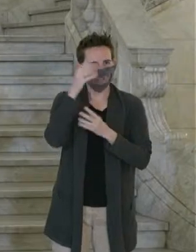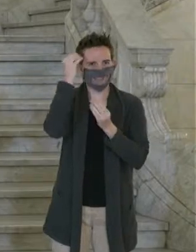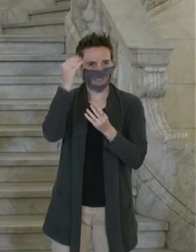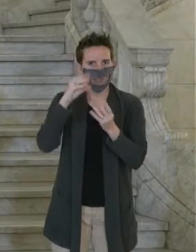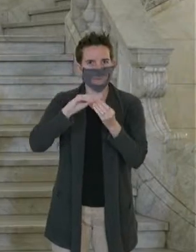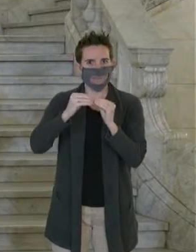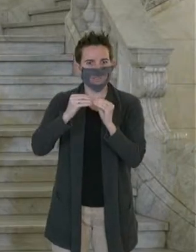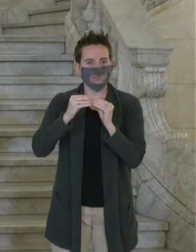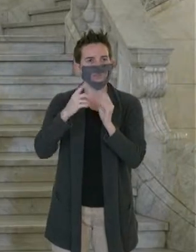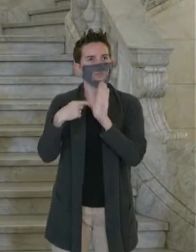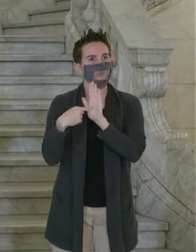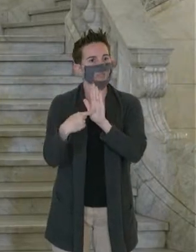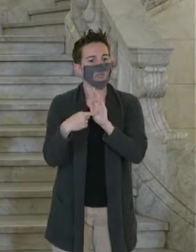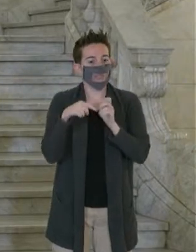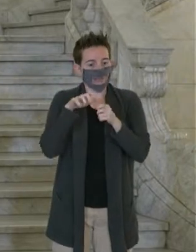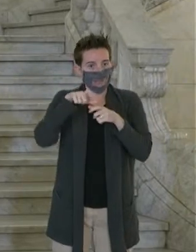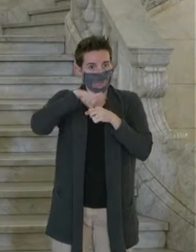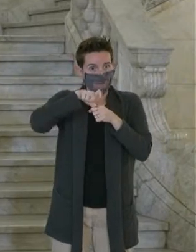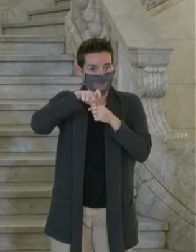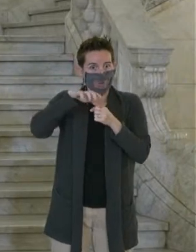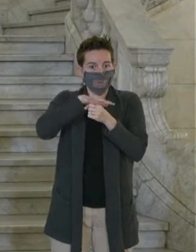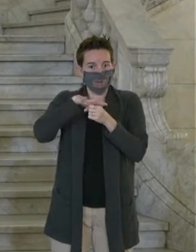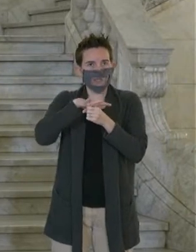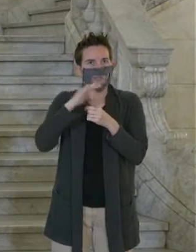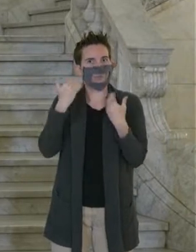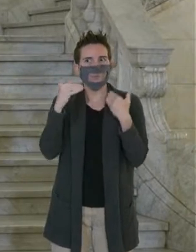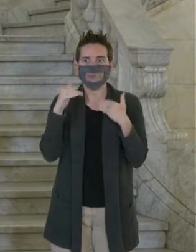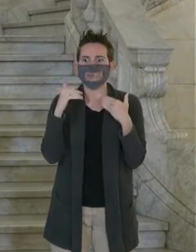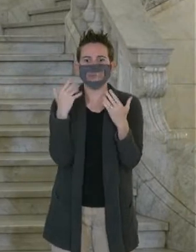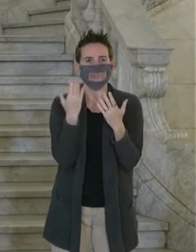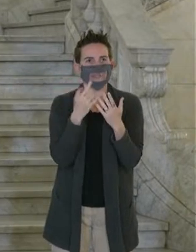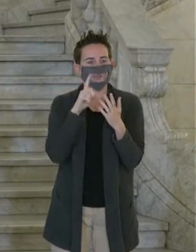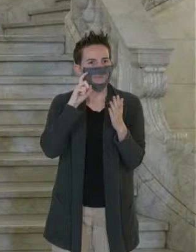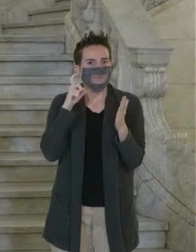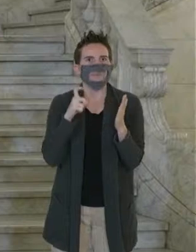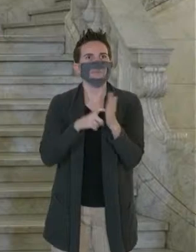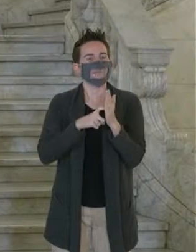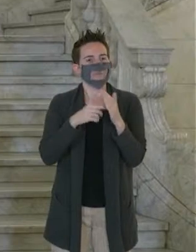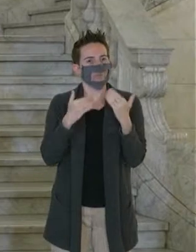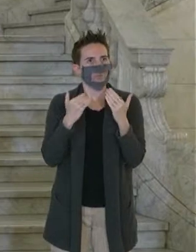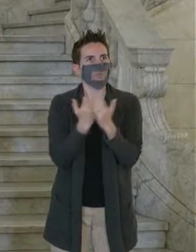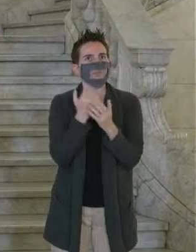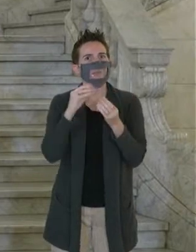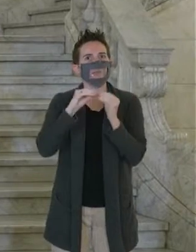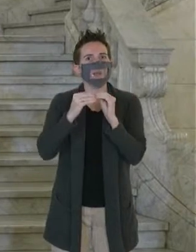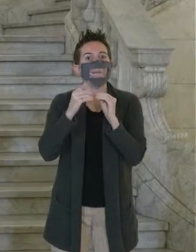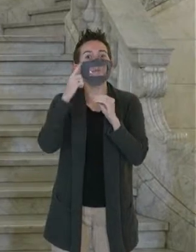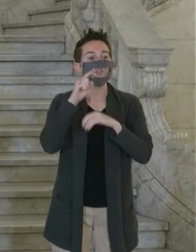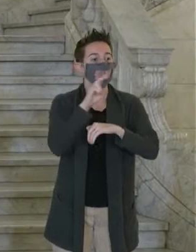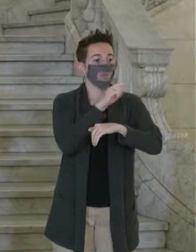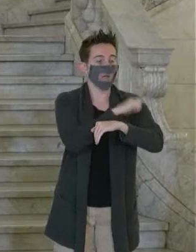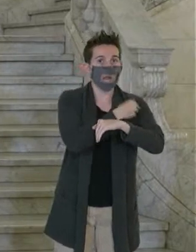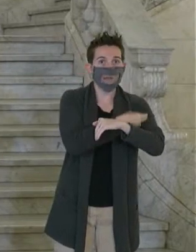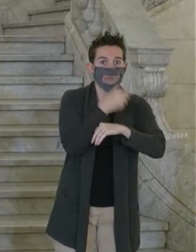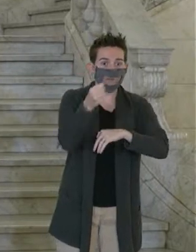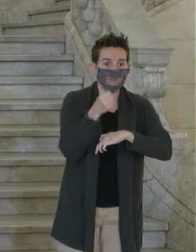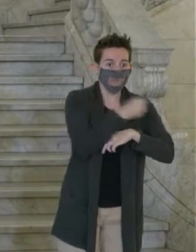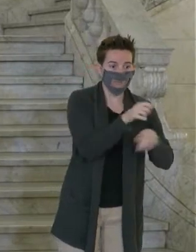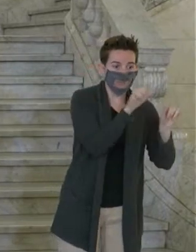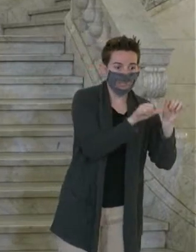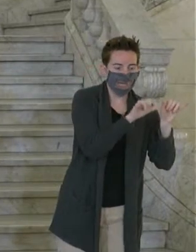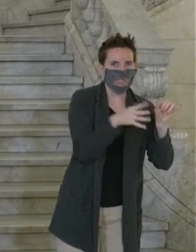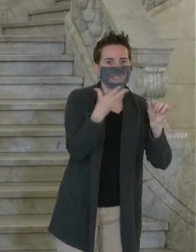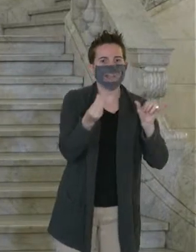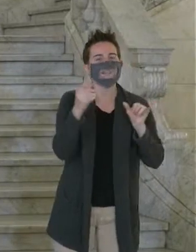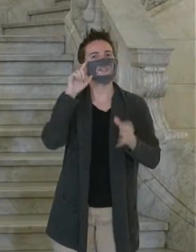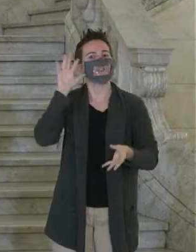the metro area has reached significant benchmarks for new confirmed cases, new hospital admissions, and total